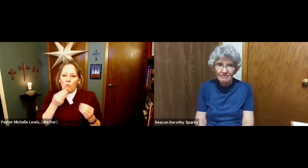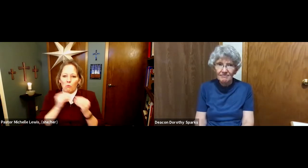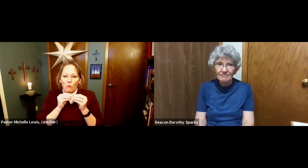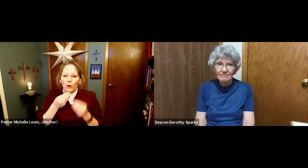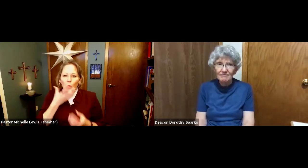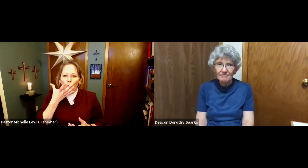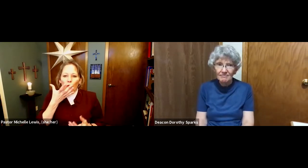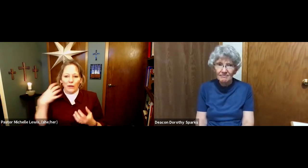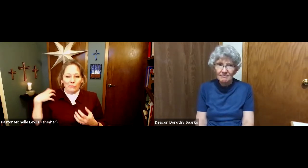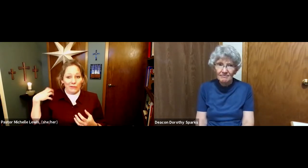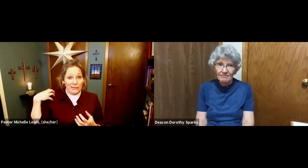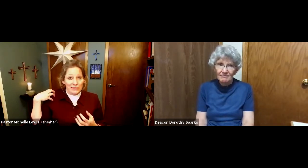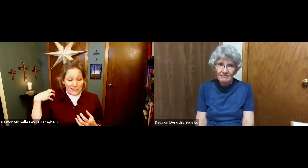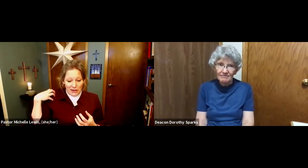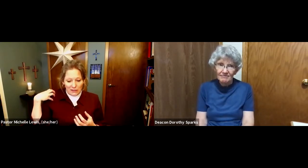And then